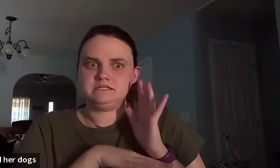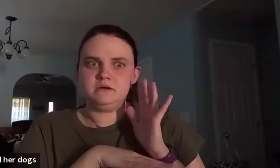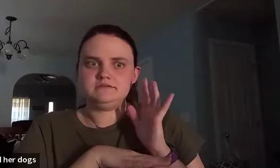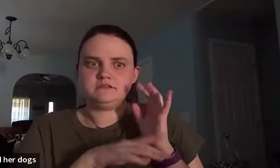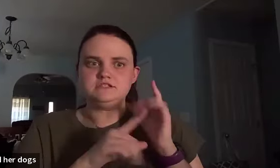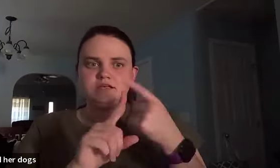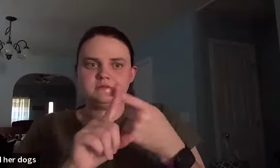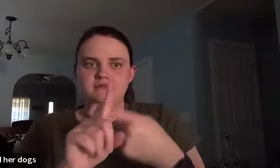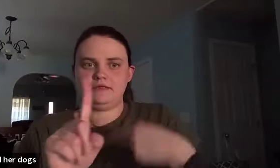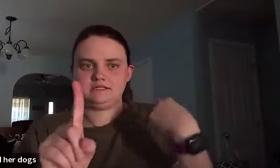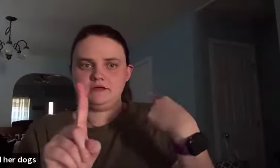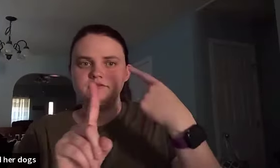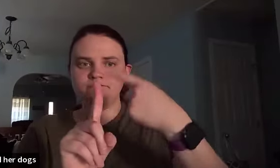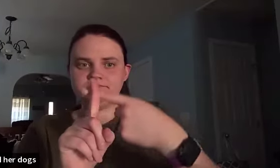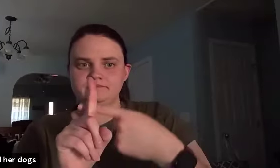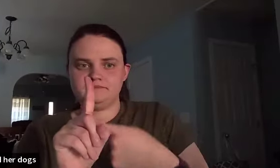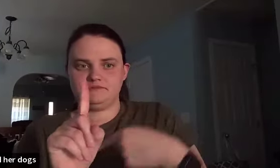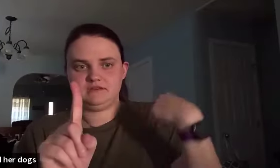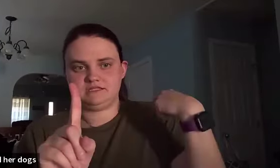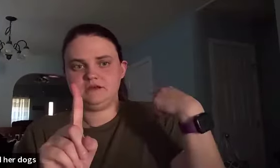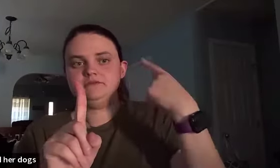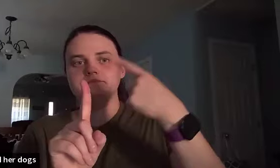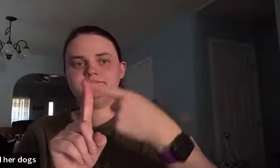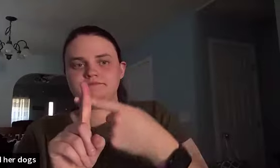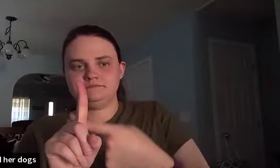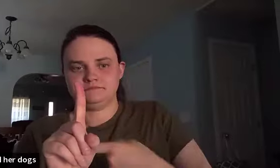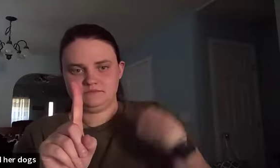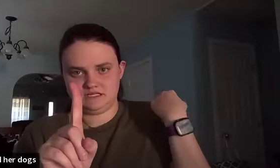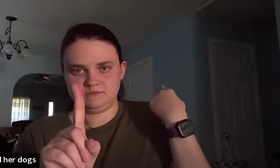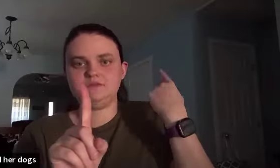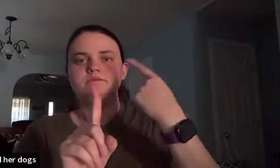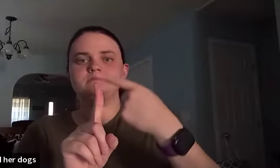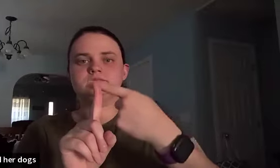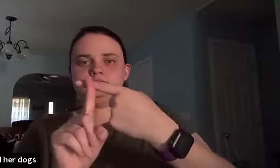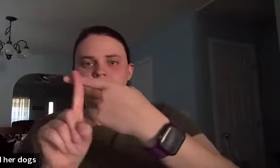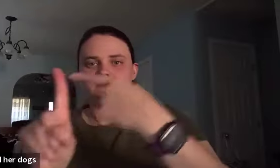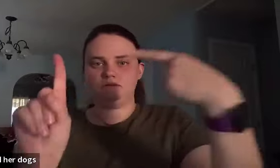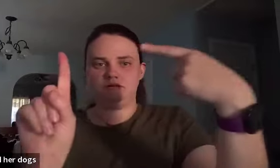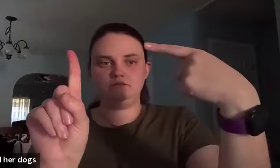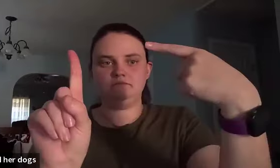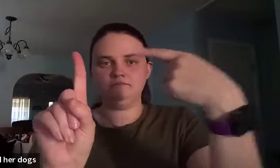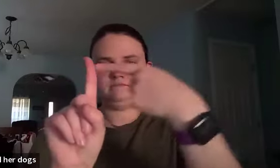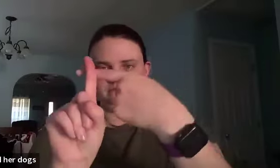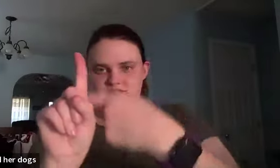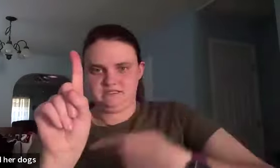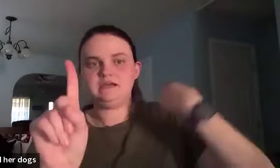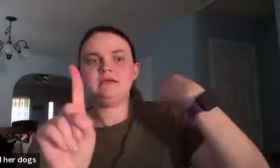last month. Let's do last month. Last month. Last month. Last month. So again, slide.